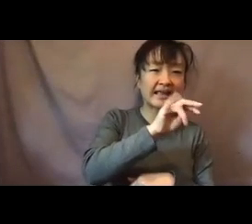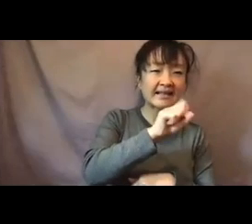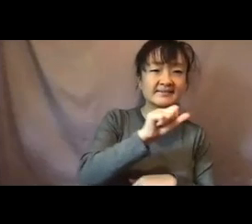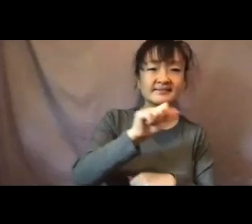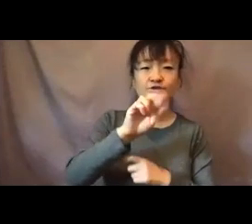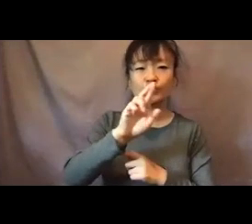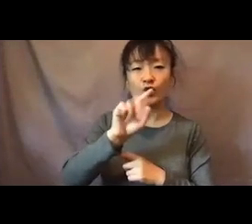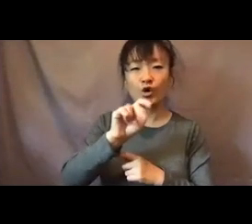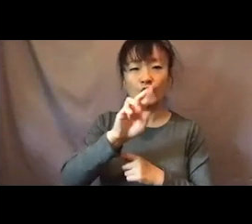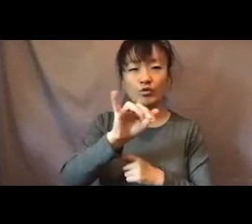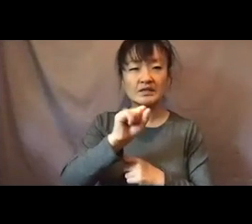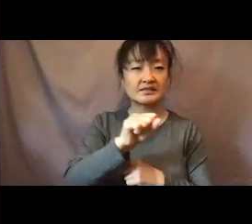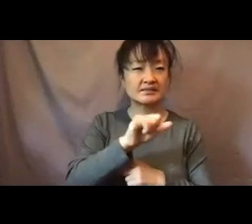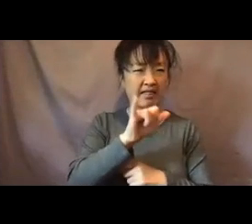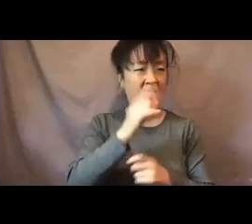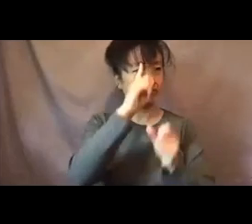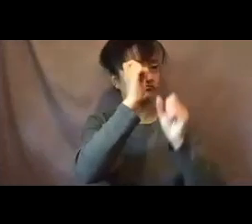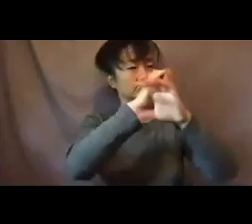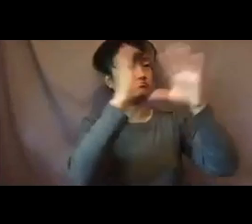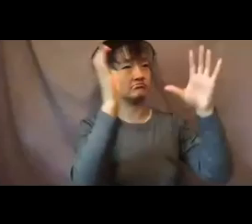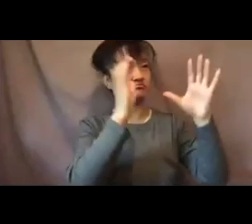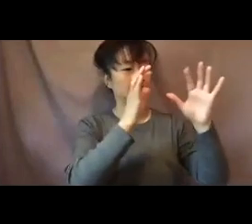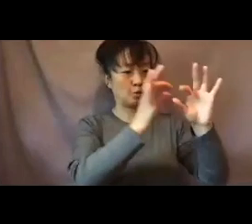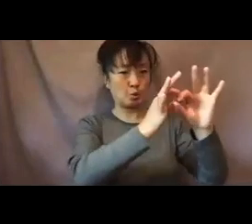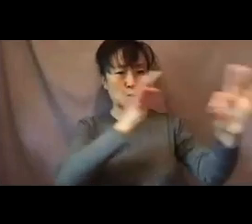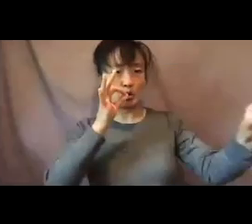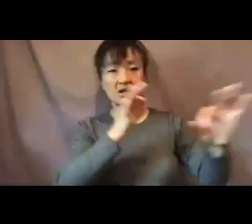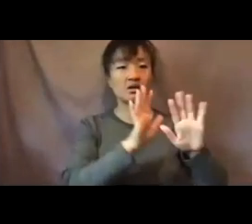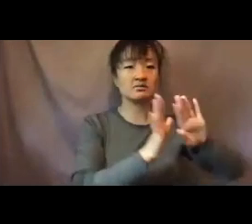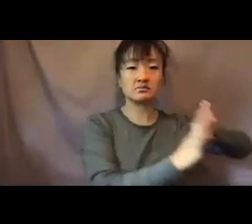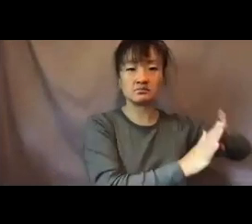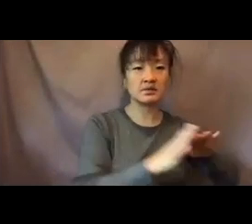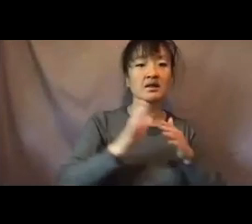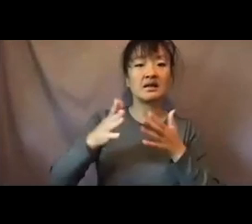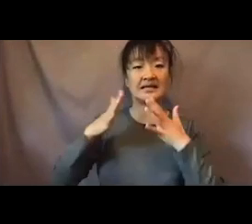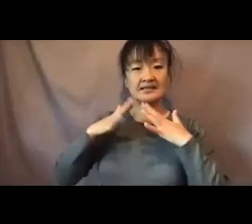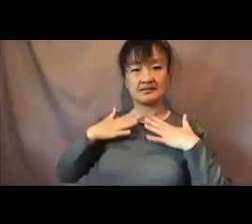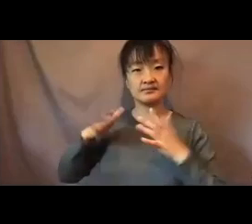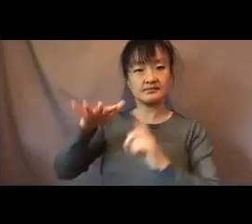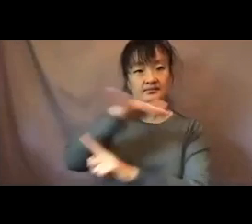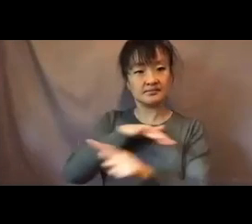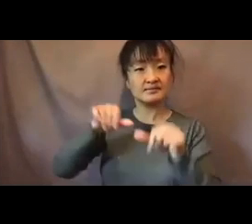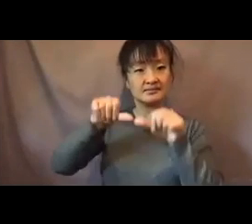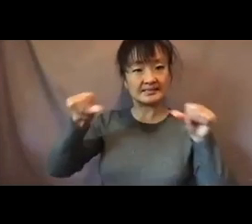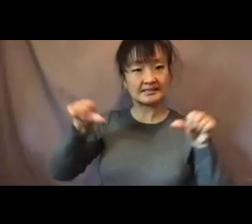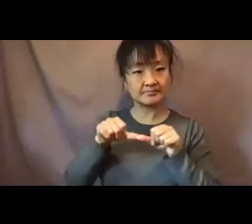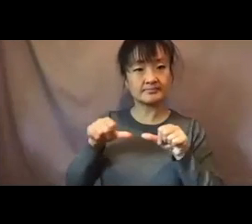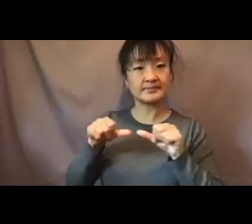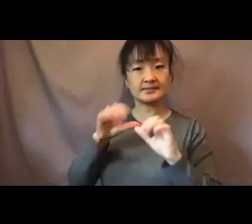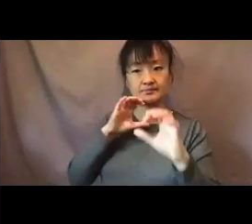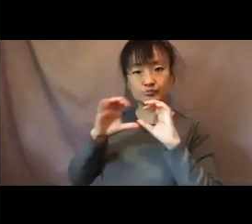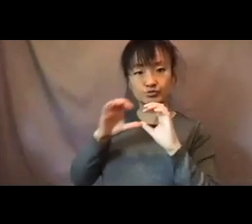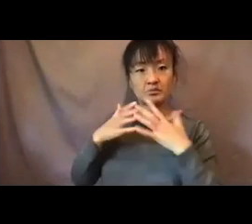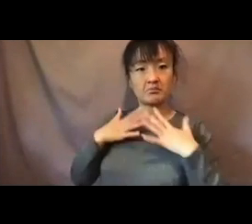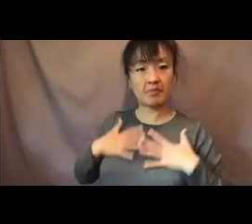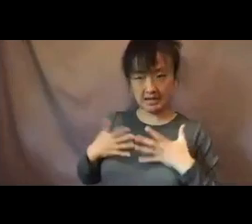channels, but literally the spaces that the body creates in order for communications to happen.